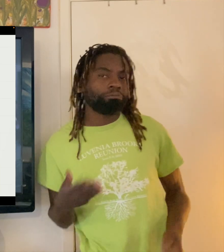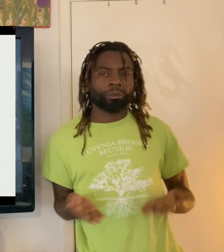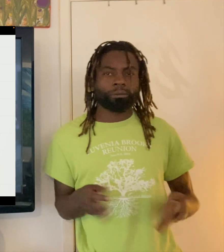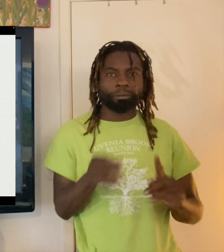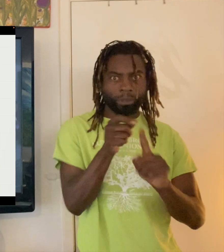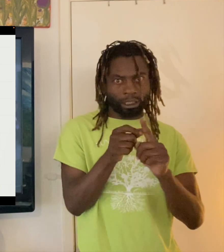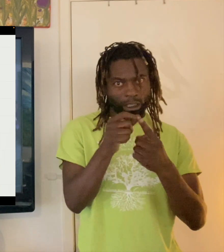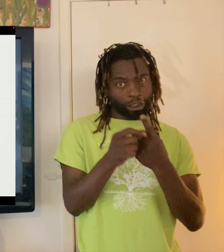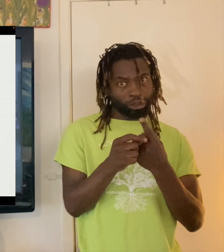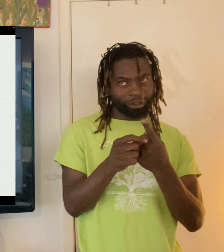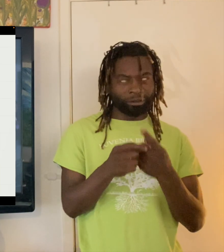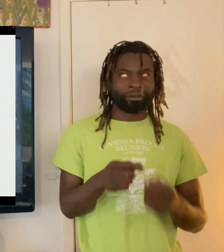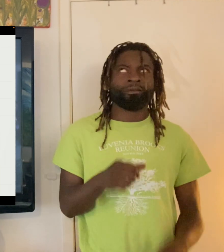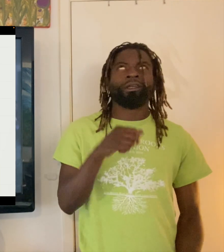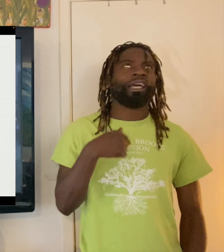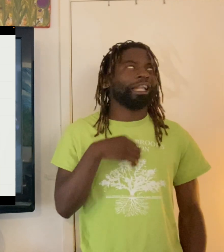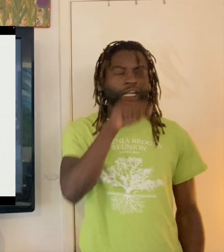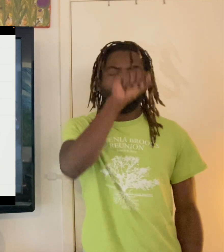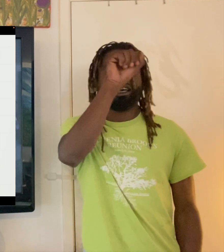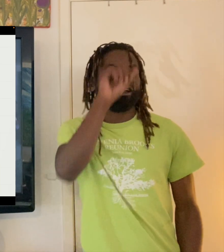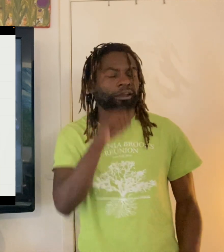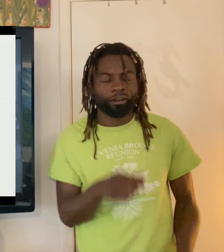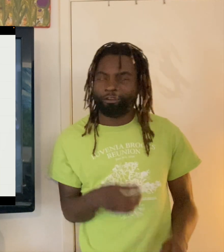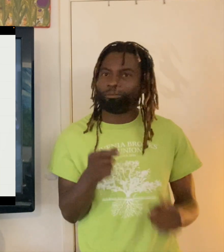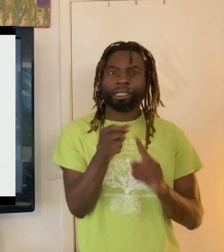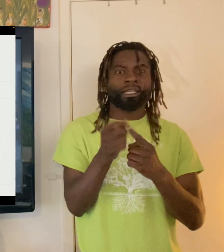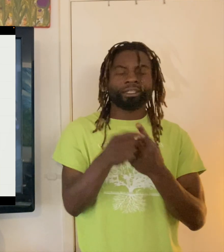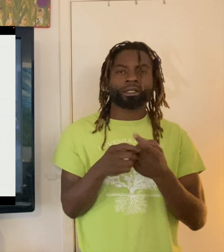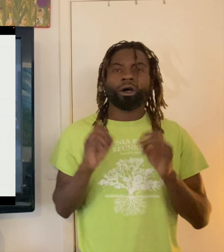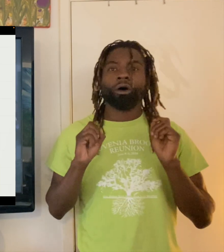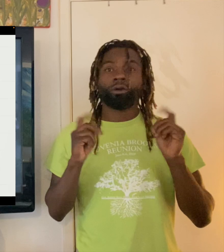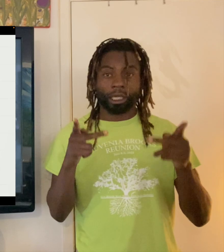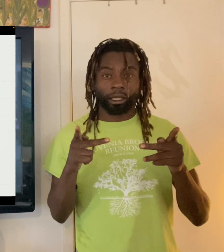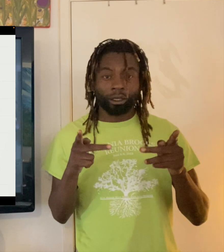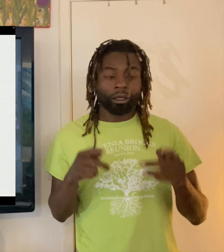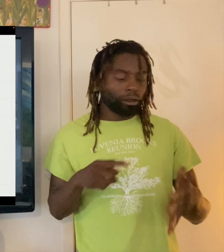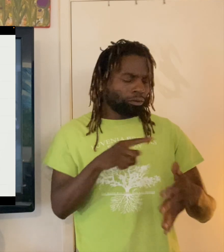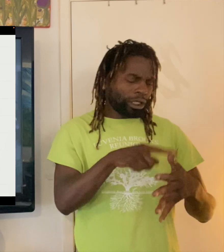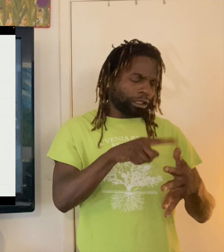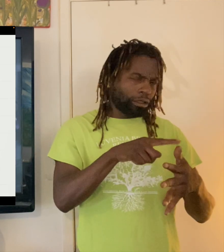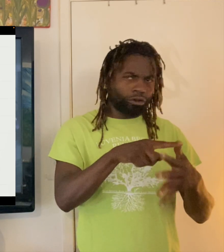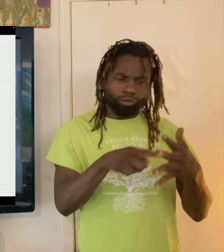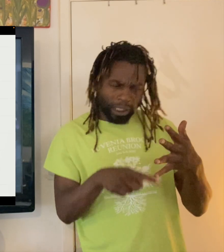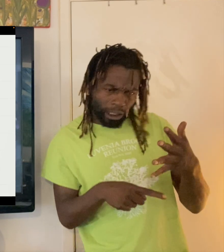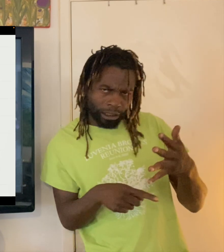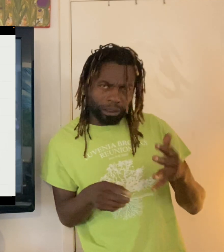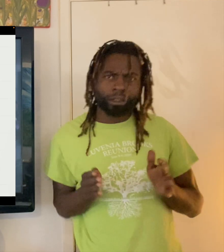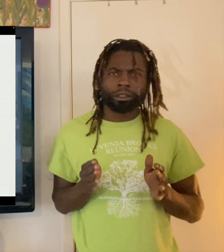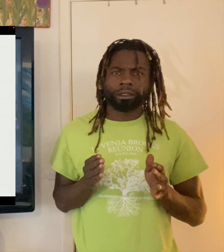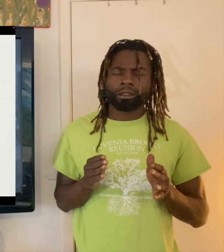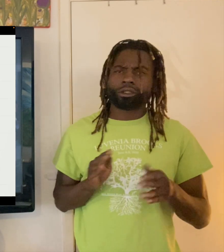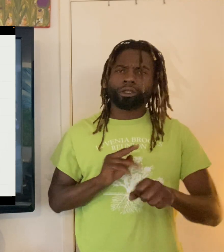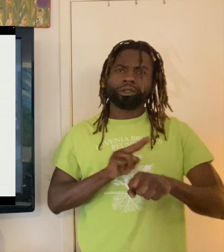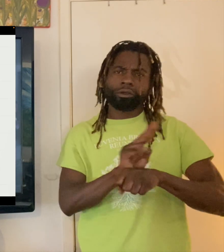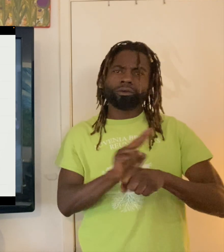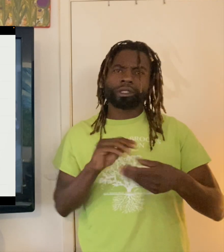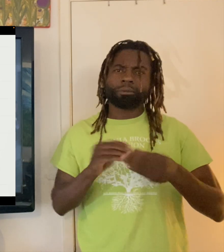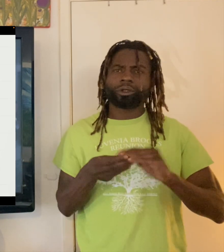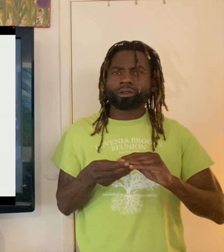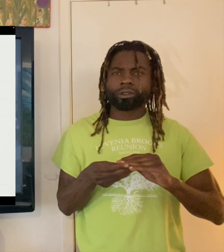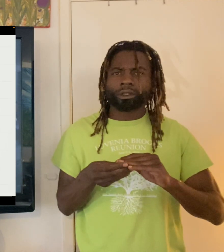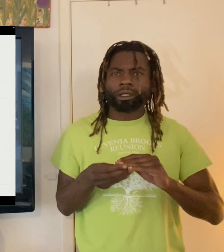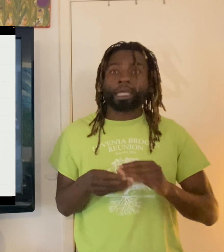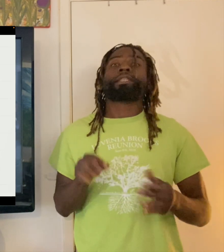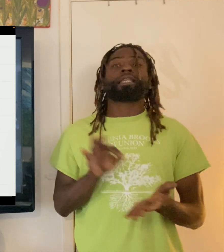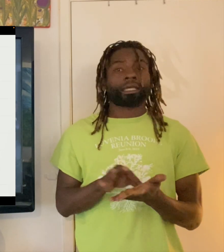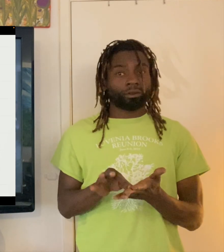estimating, and maybe even bananas. Huh, I really like bananas. Okay, so one thing we use numbers for is